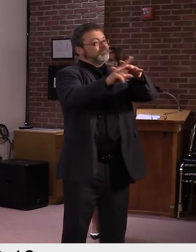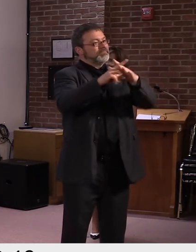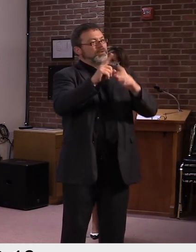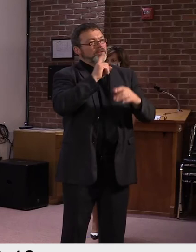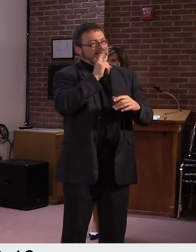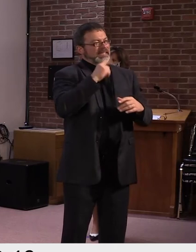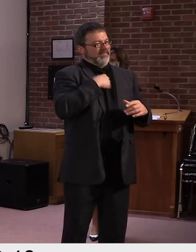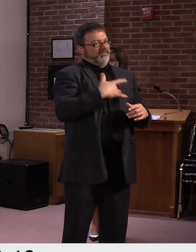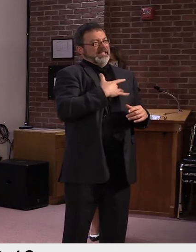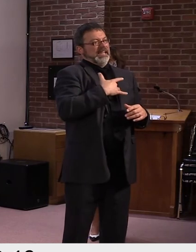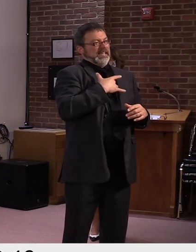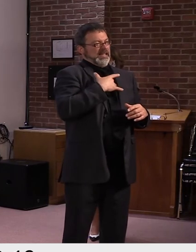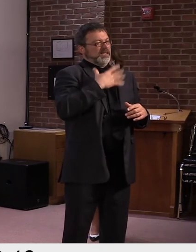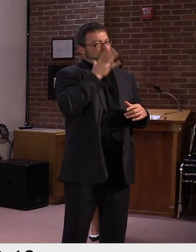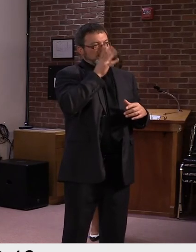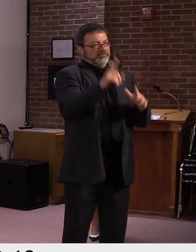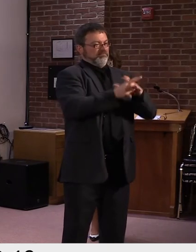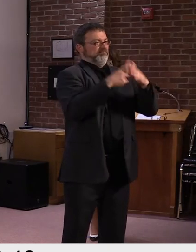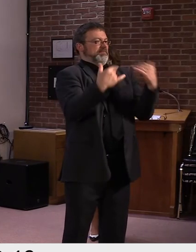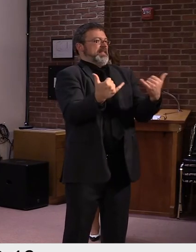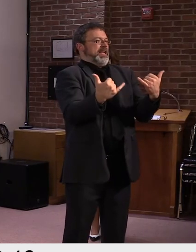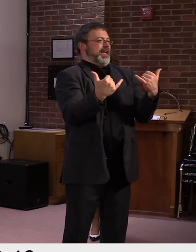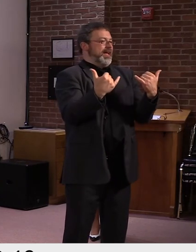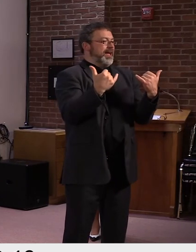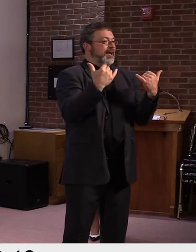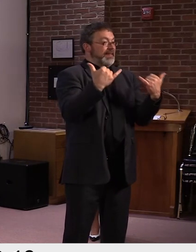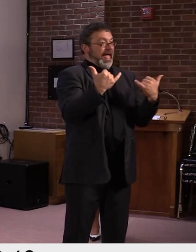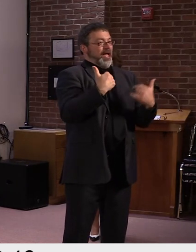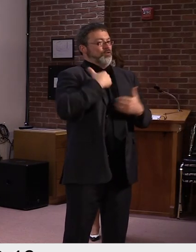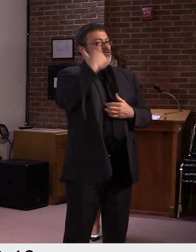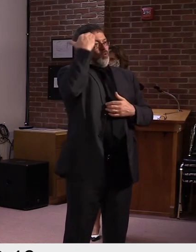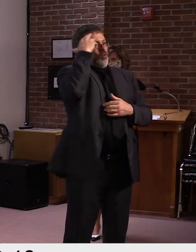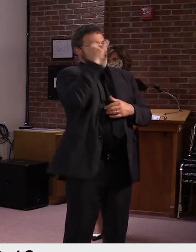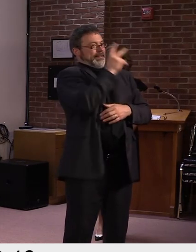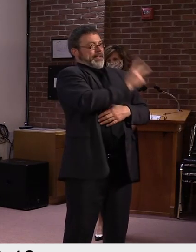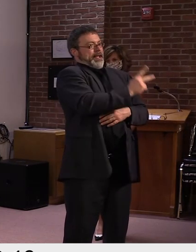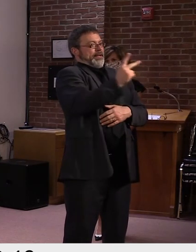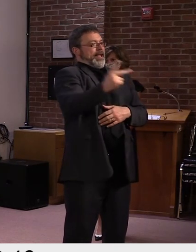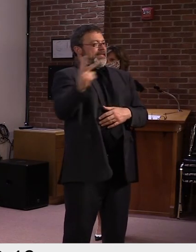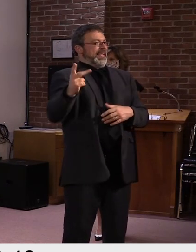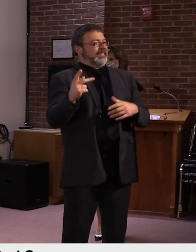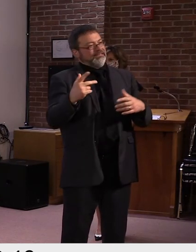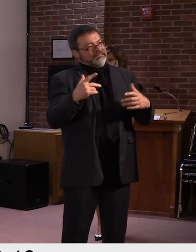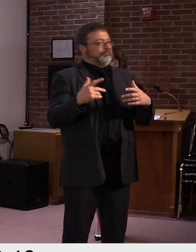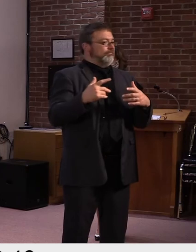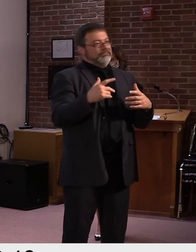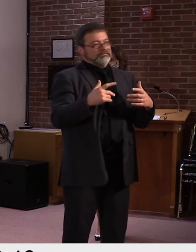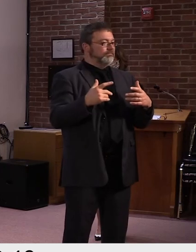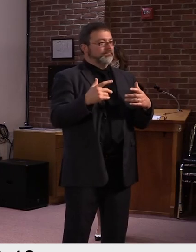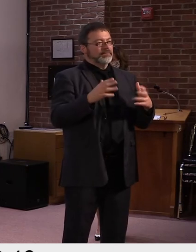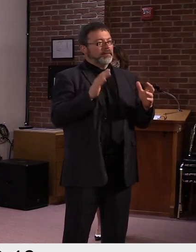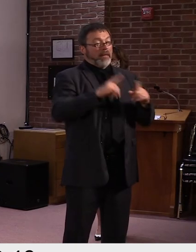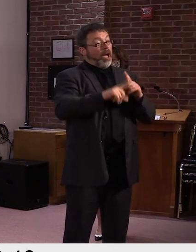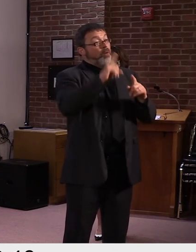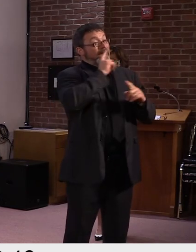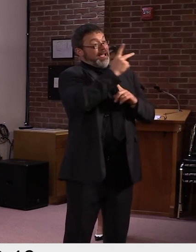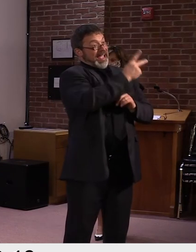And are aware of the concerns folks have expressed regarding the name and what possible alternatives there could be.